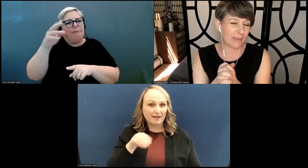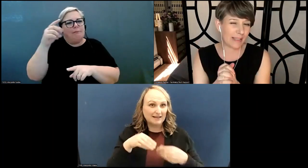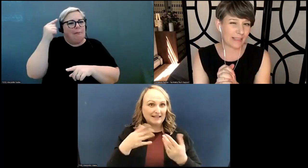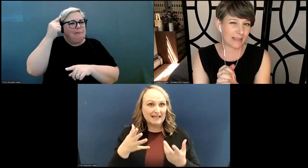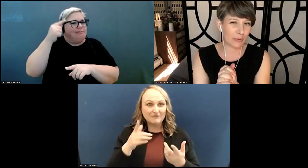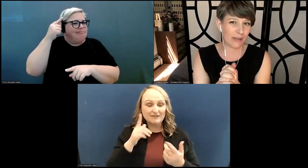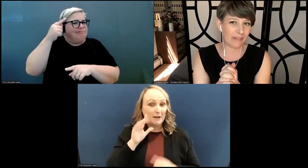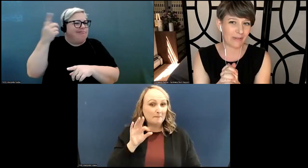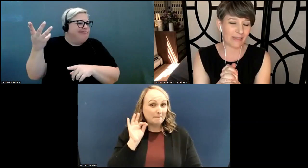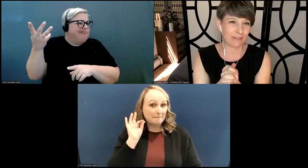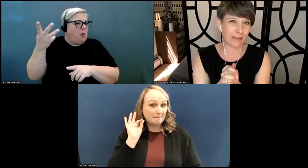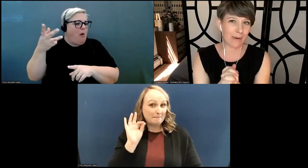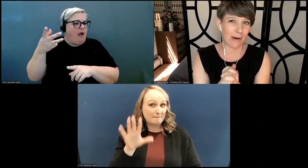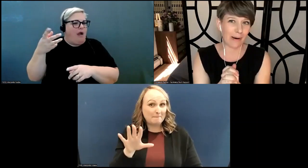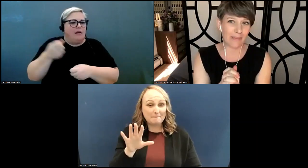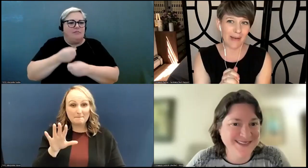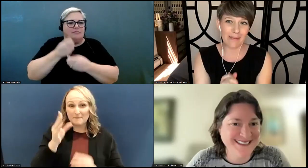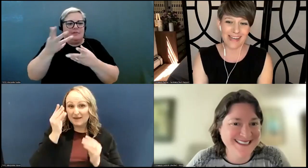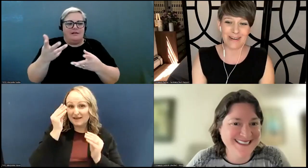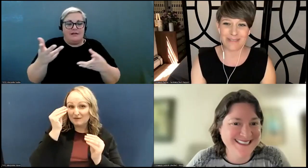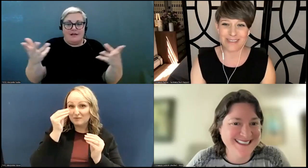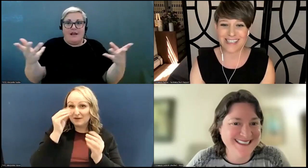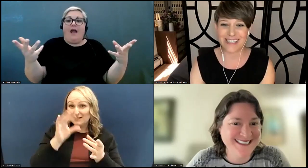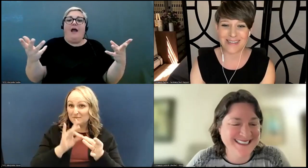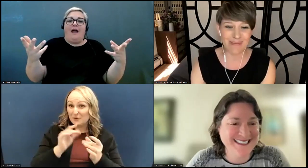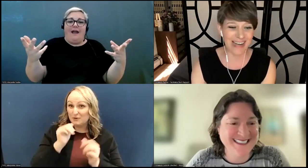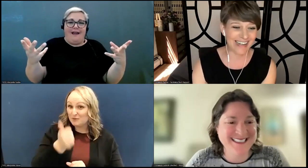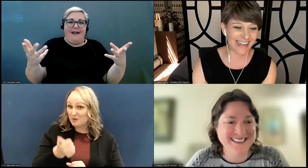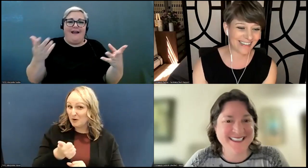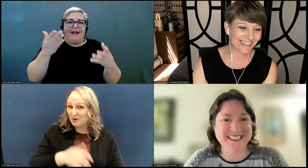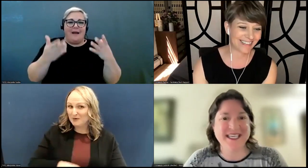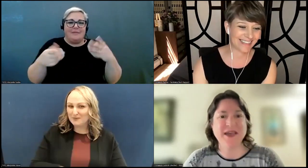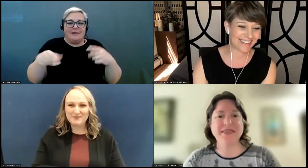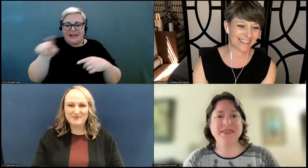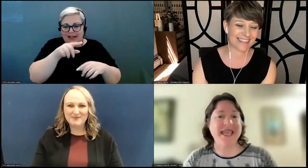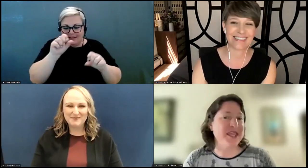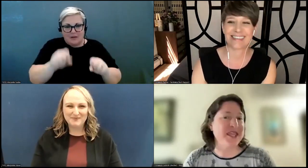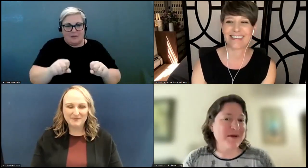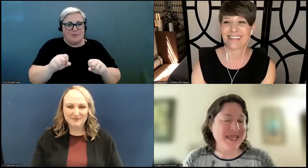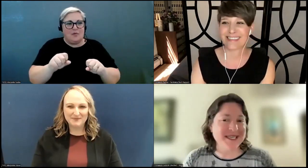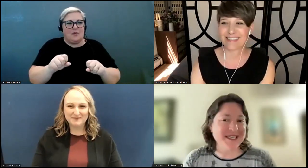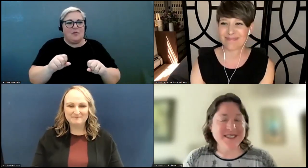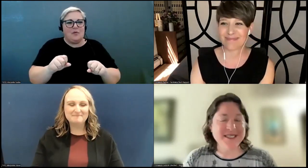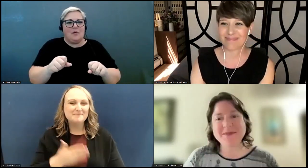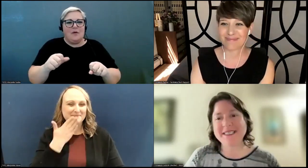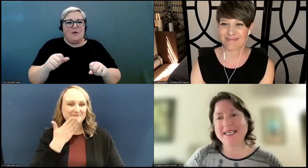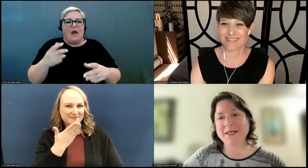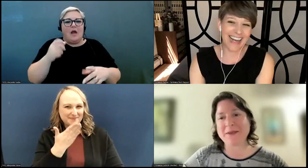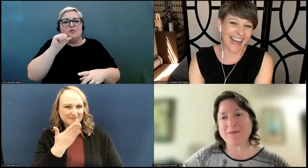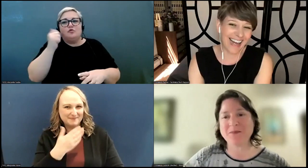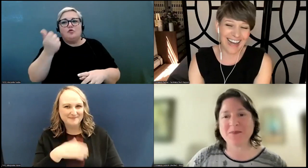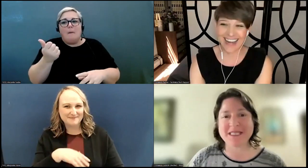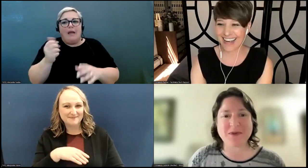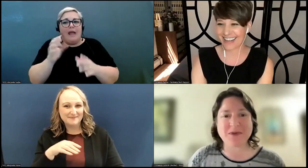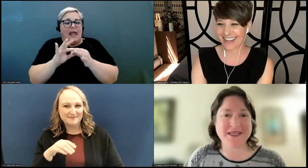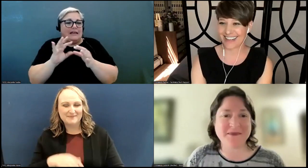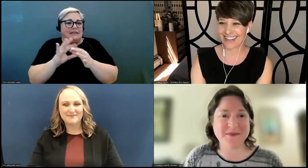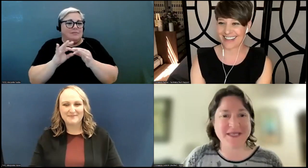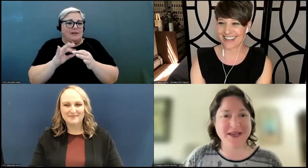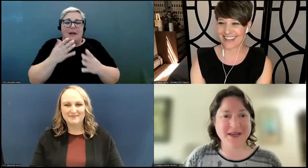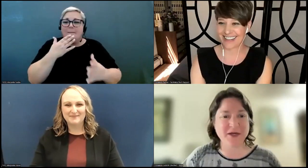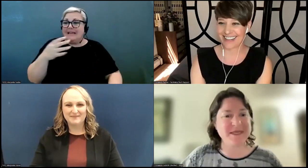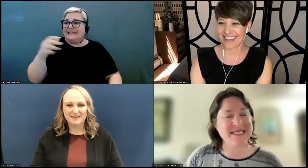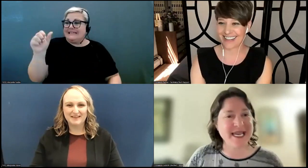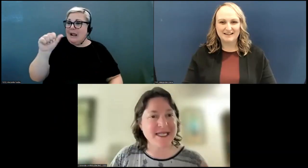juicy tidbits, some previews of tomorrow, maybe. Over to you, Amanda. Thank you, Amanda. This will